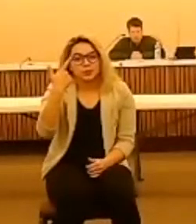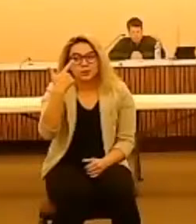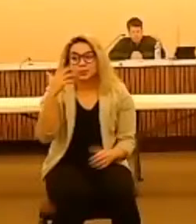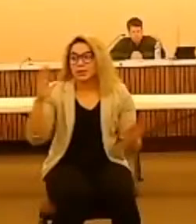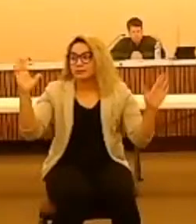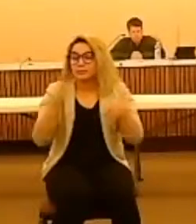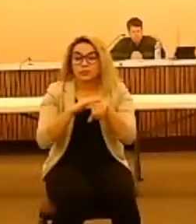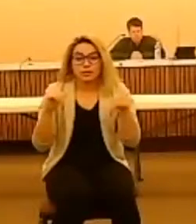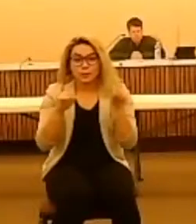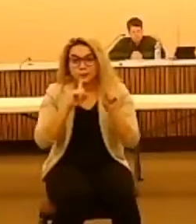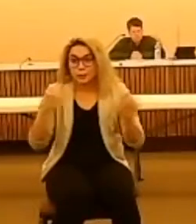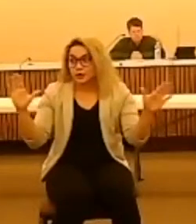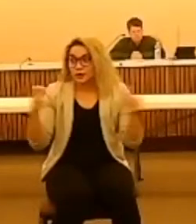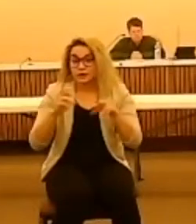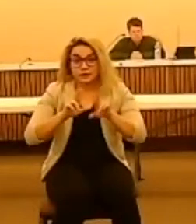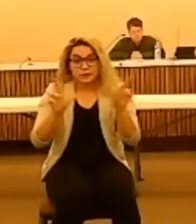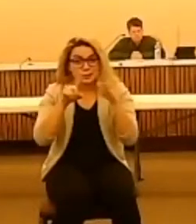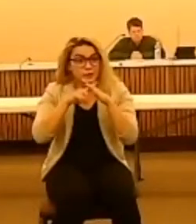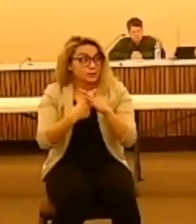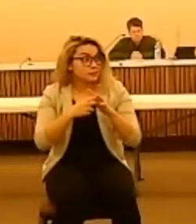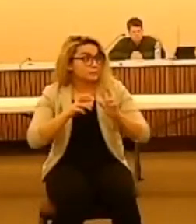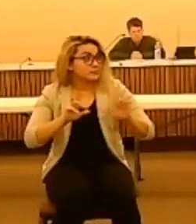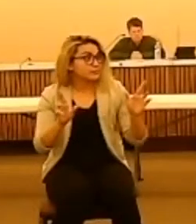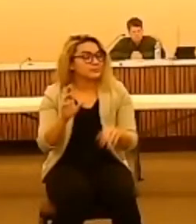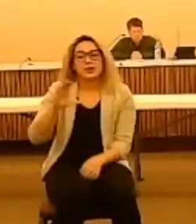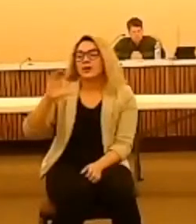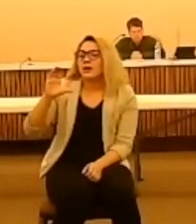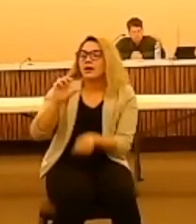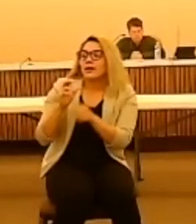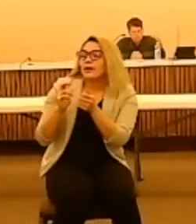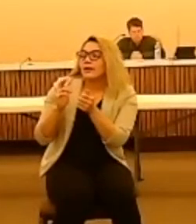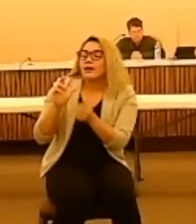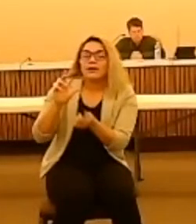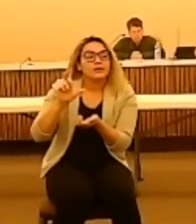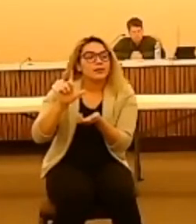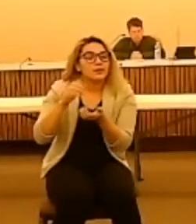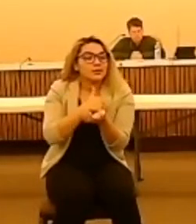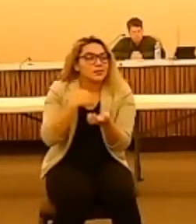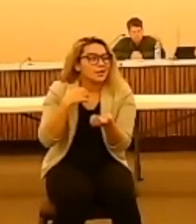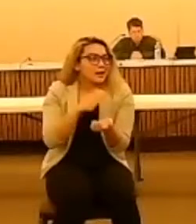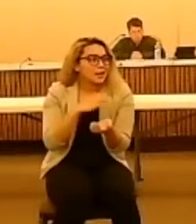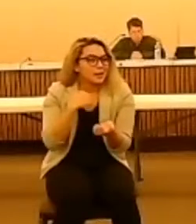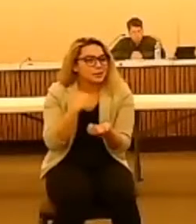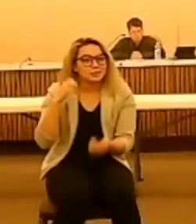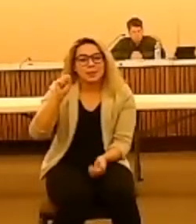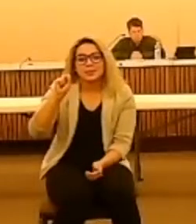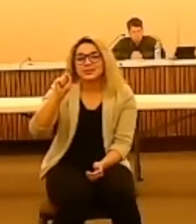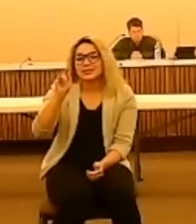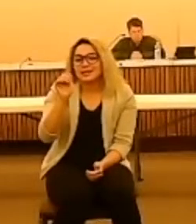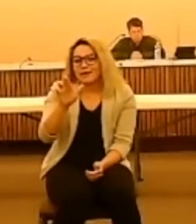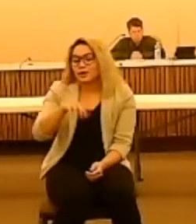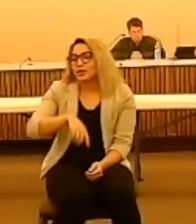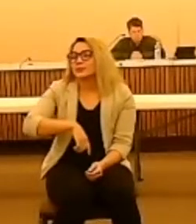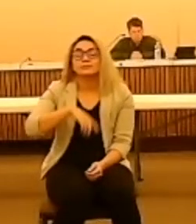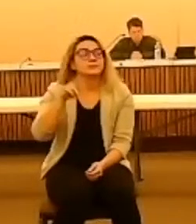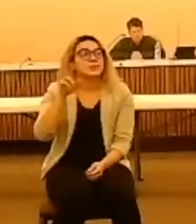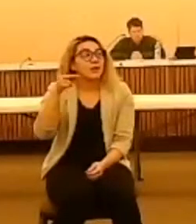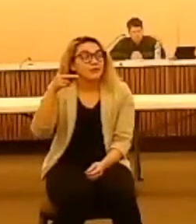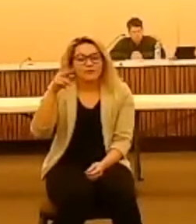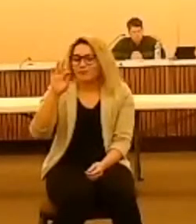roll. Councilmember Barley. Here. Councilmember Stafford. Here. Councilmember Safranek.